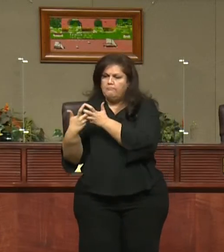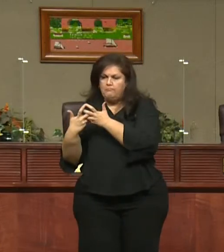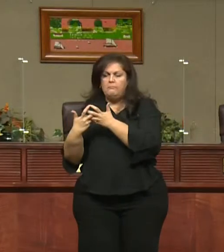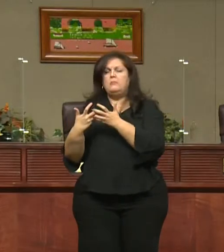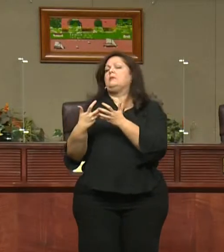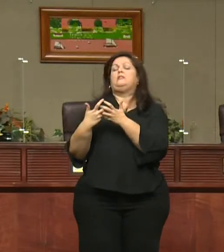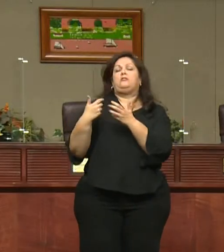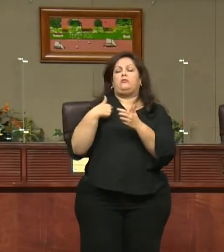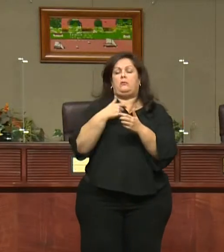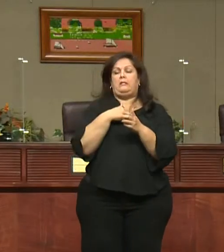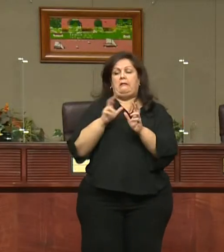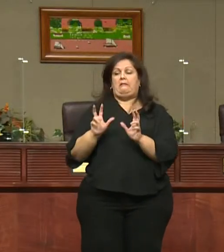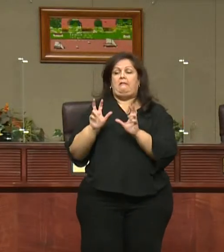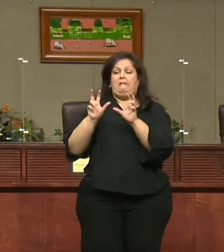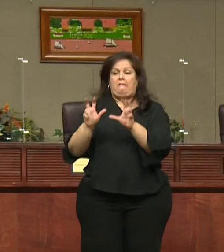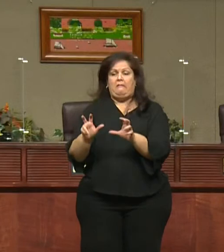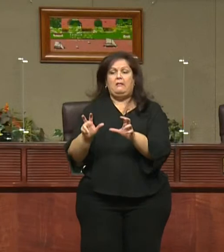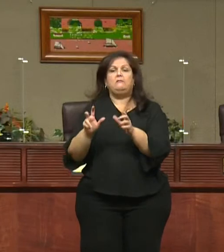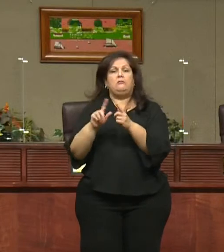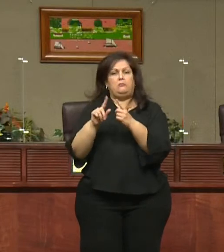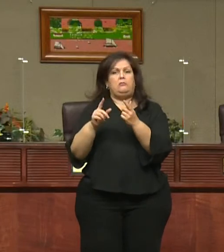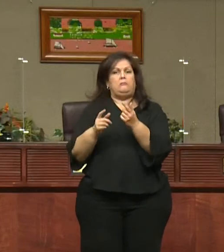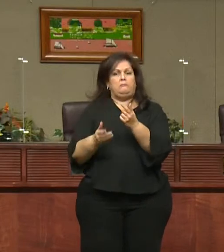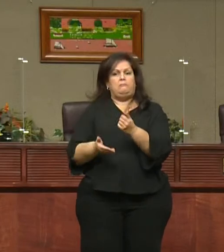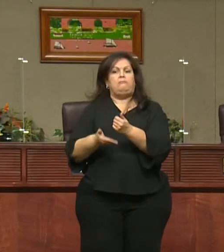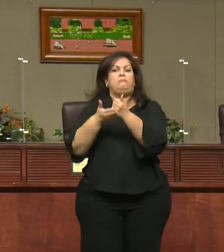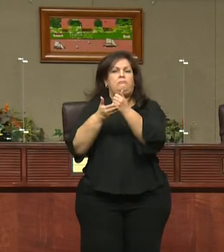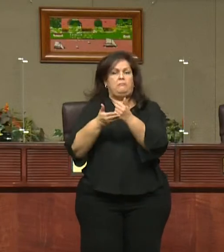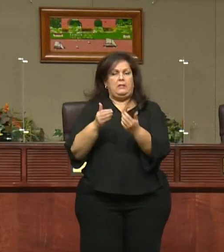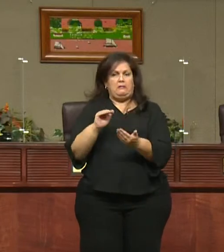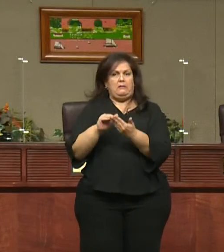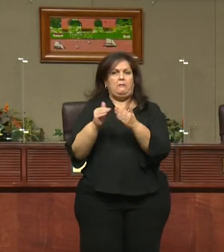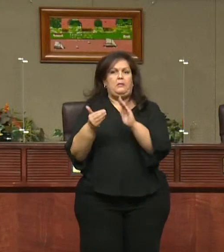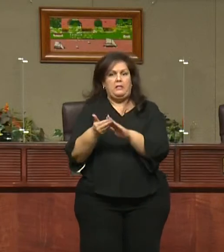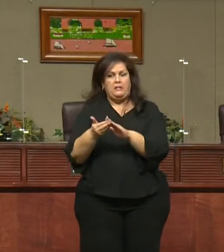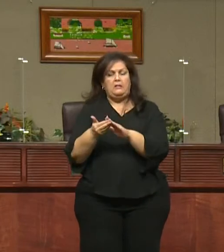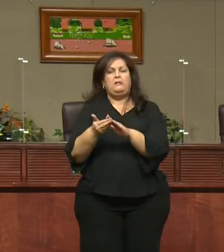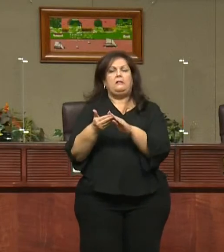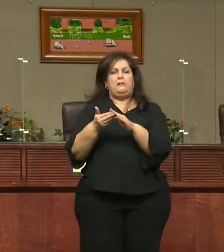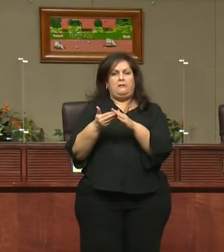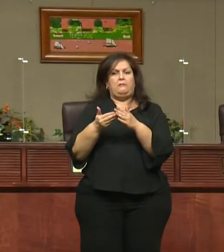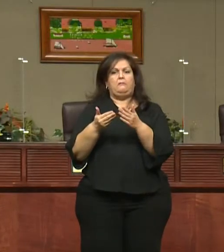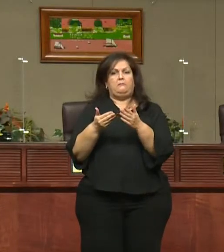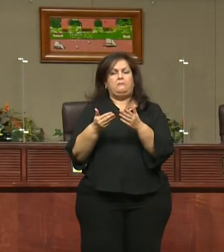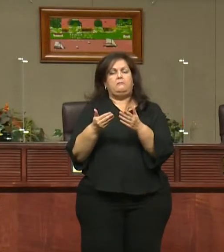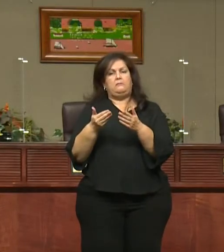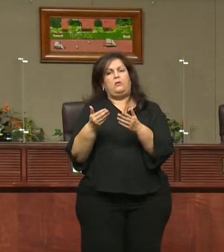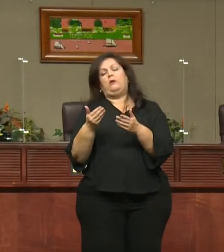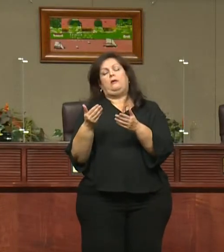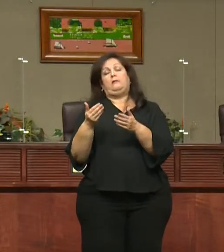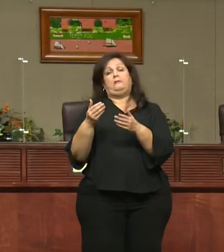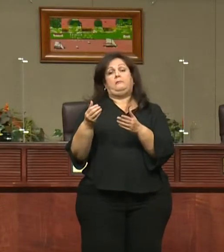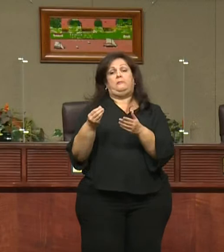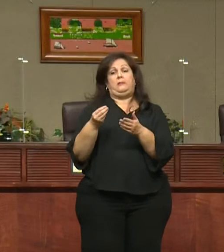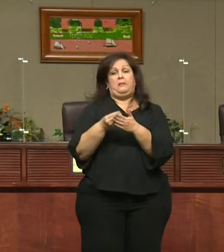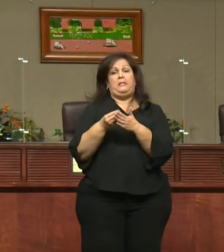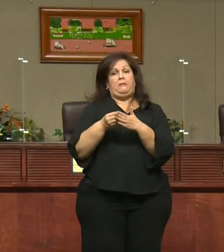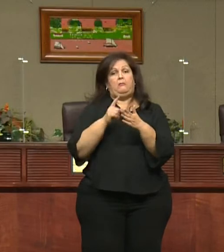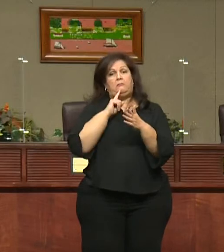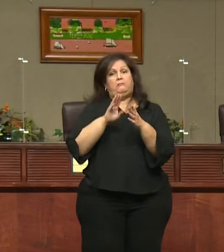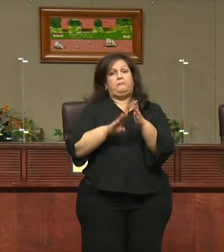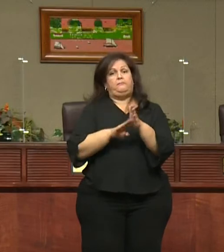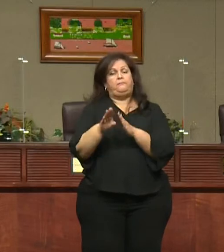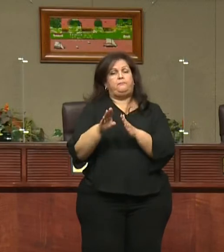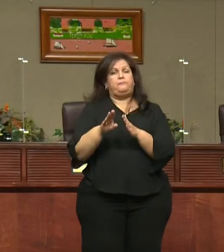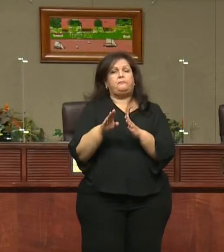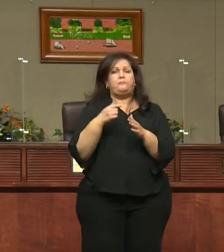return on the investment from those dollars that are going to be put back out into our community. We will work